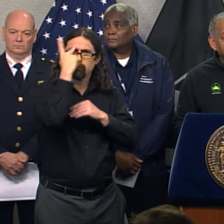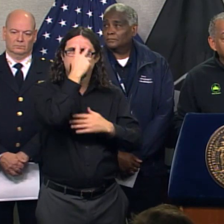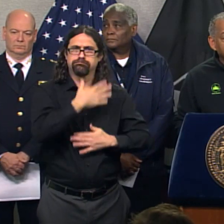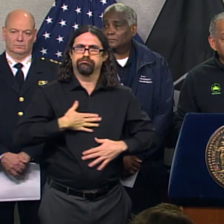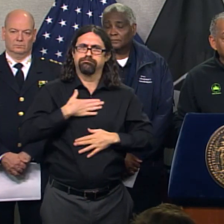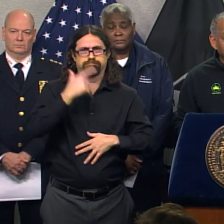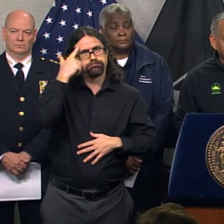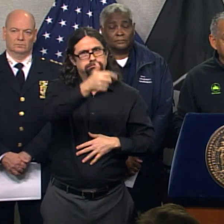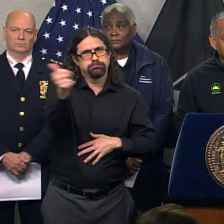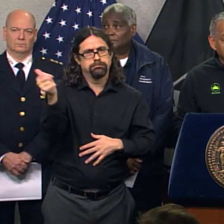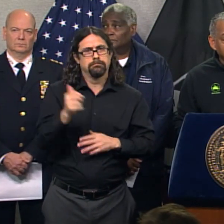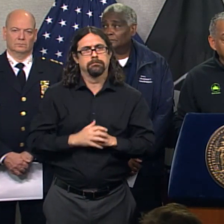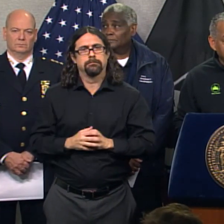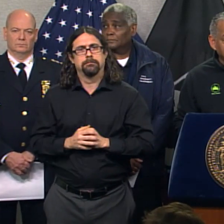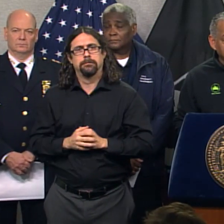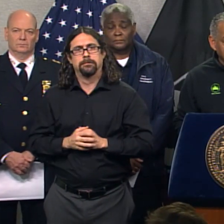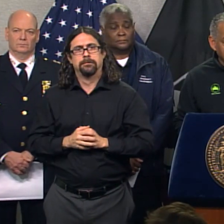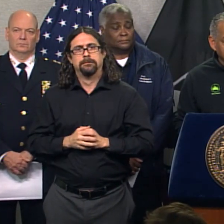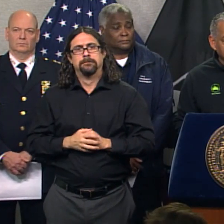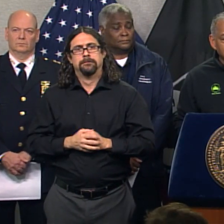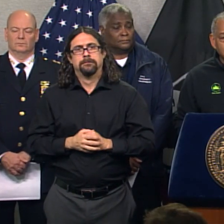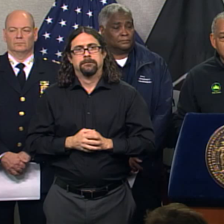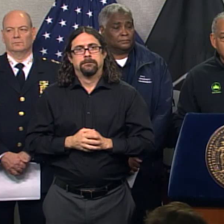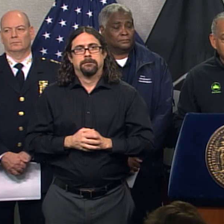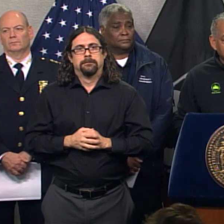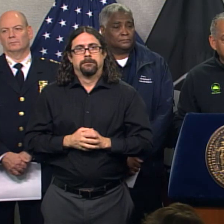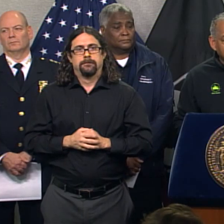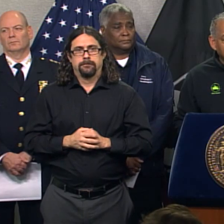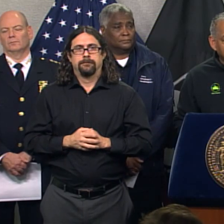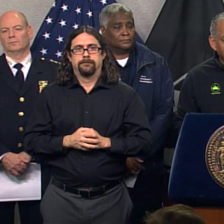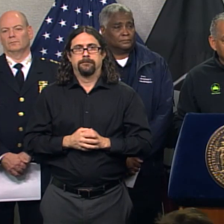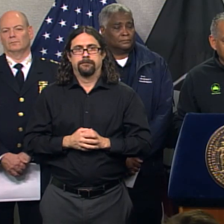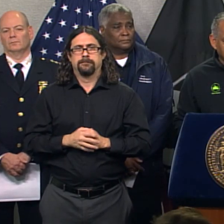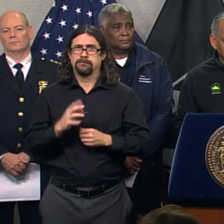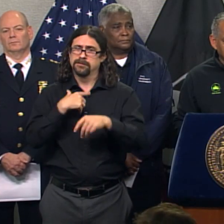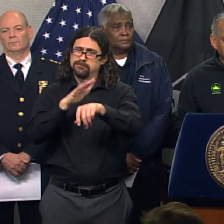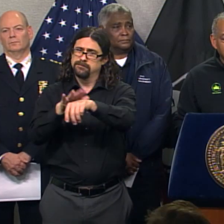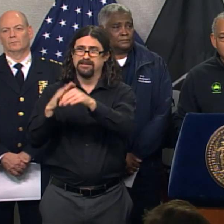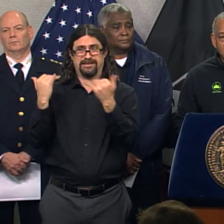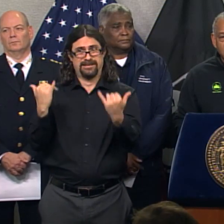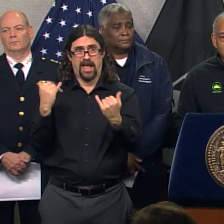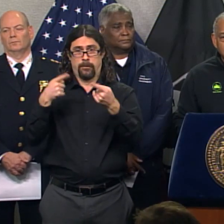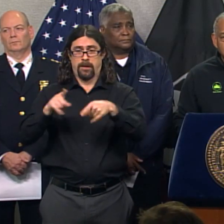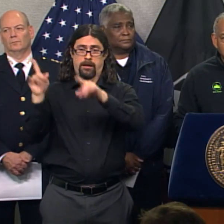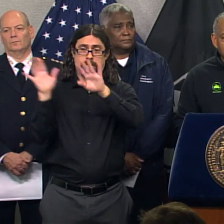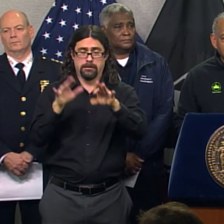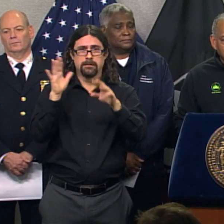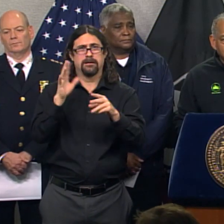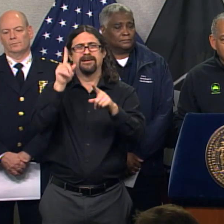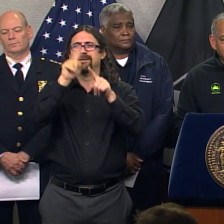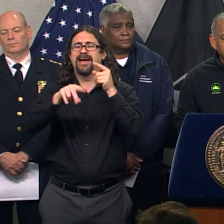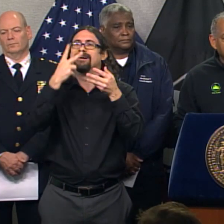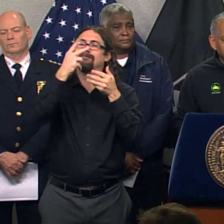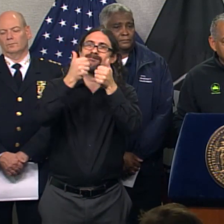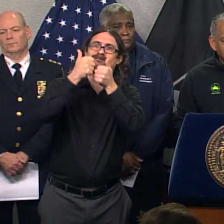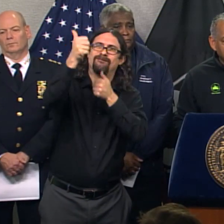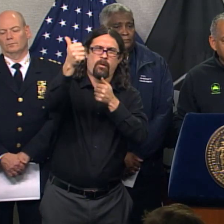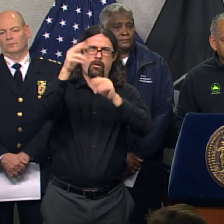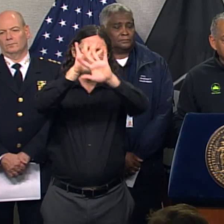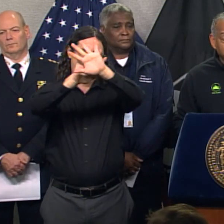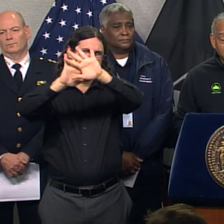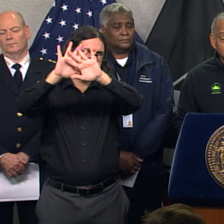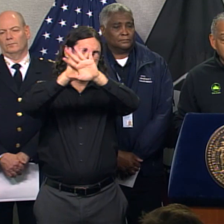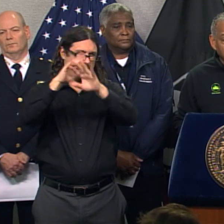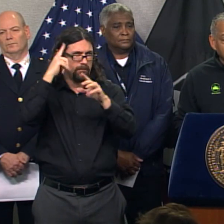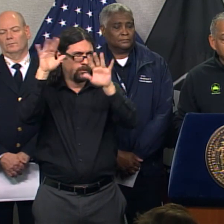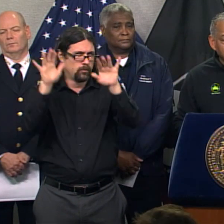and we prefer people wait for the storm to pass through the area. Again, we expect that to be early afternoon, so that they use caution if they go into the parks.